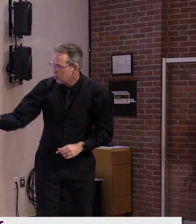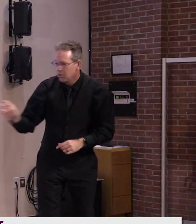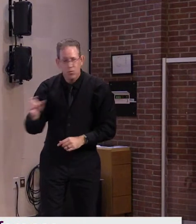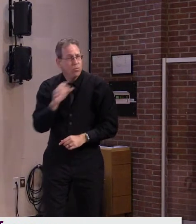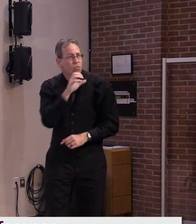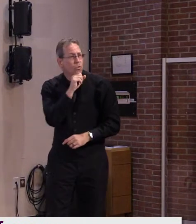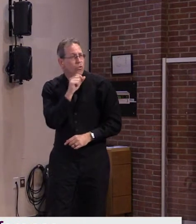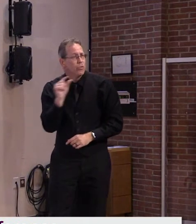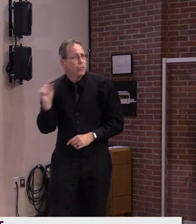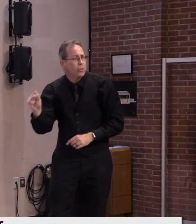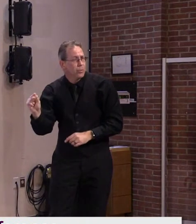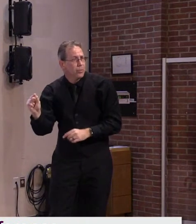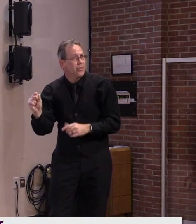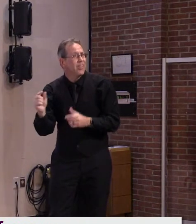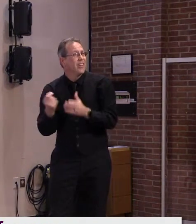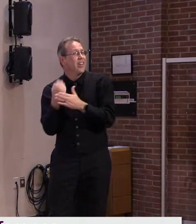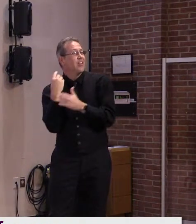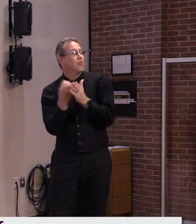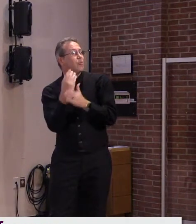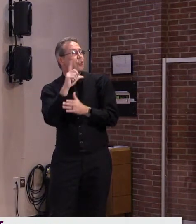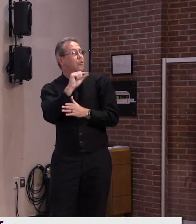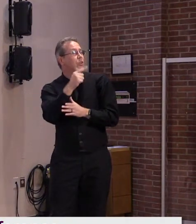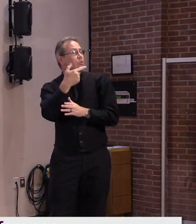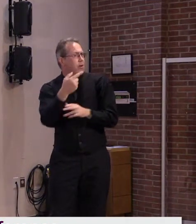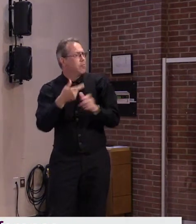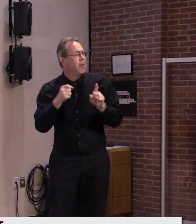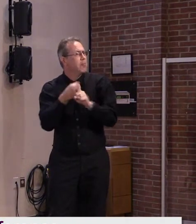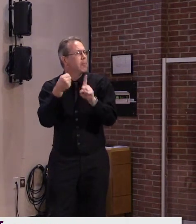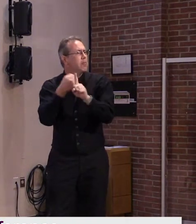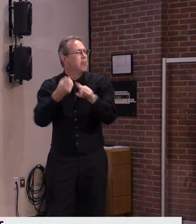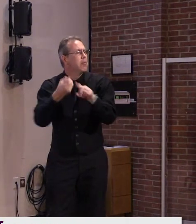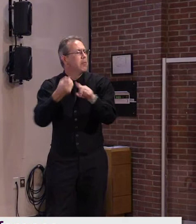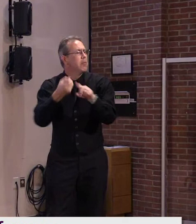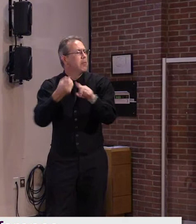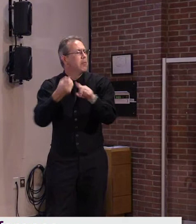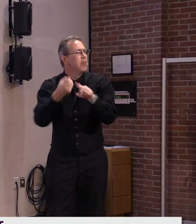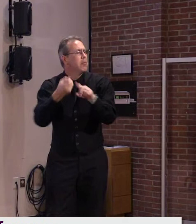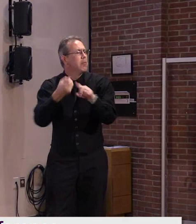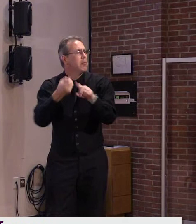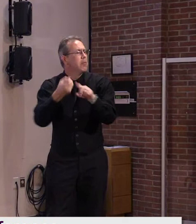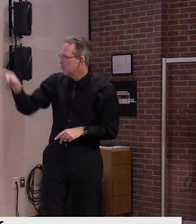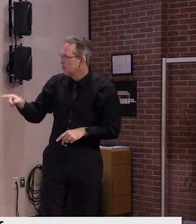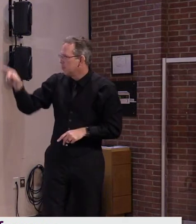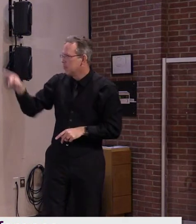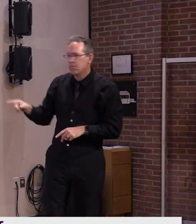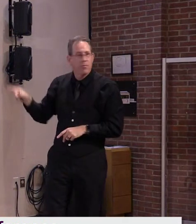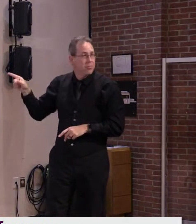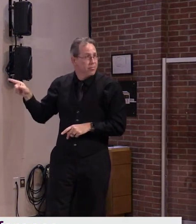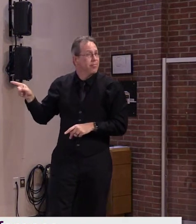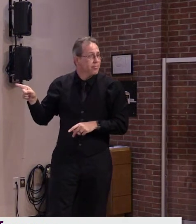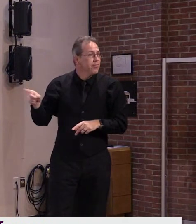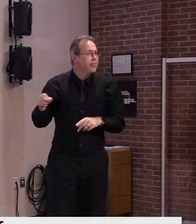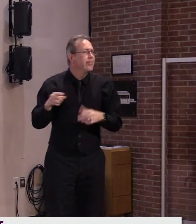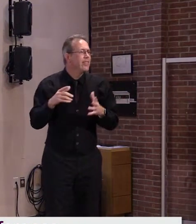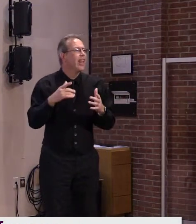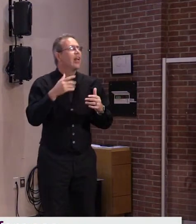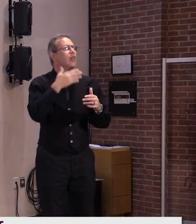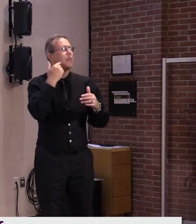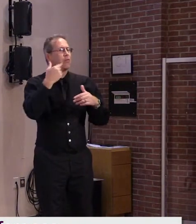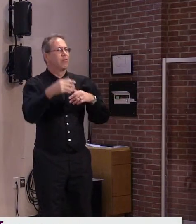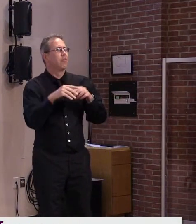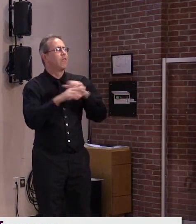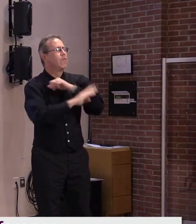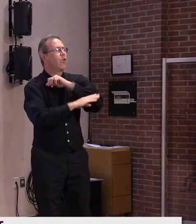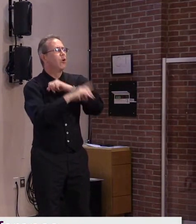percent decline this semester, even though the cases in Vermont generally are about 28% higher these first